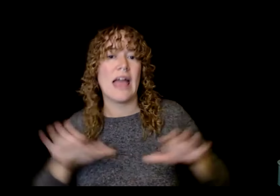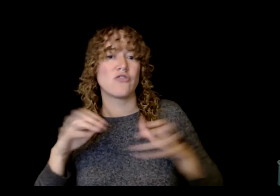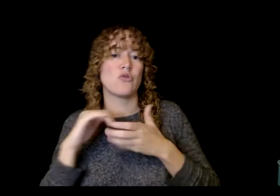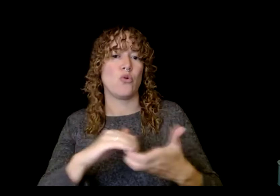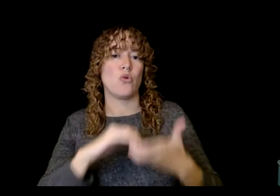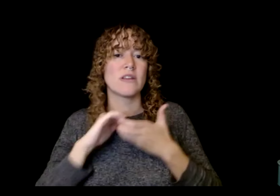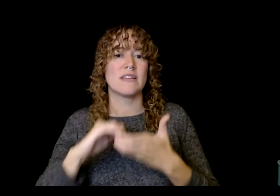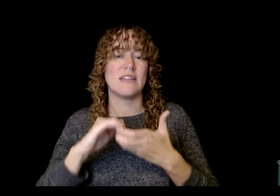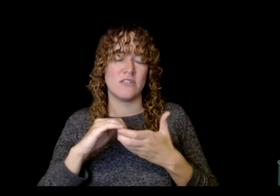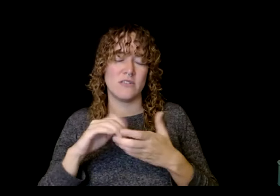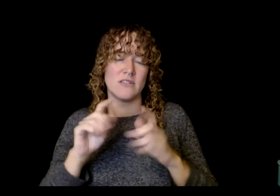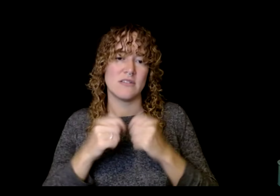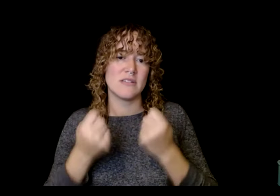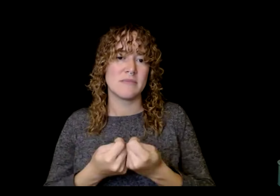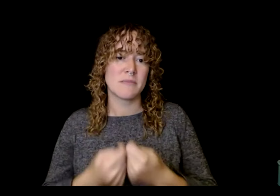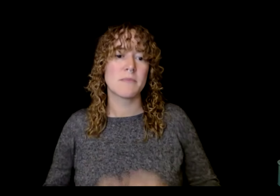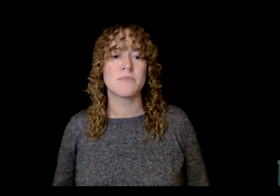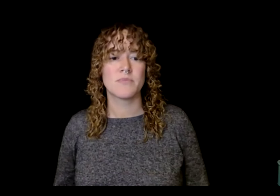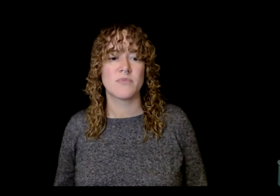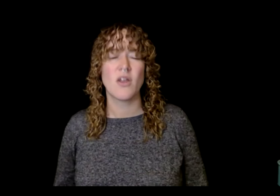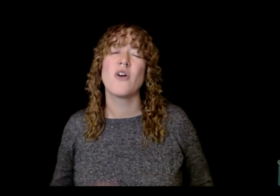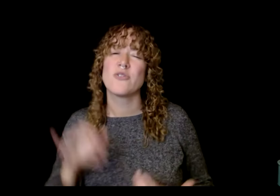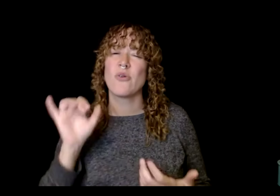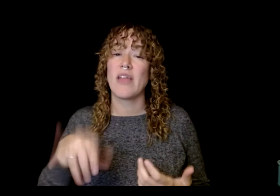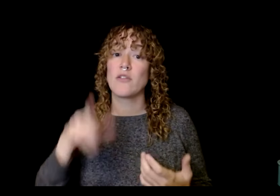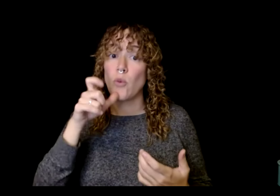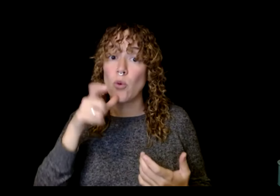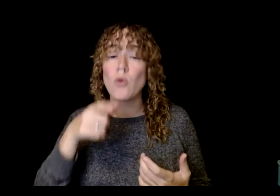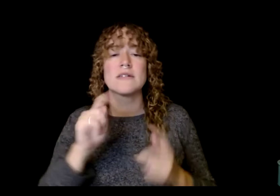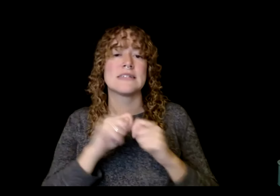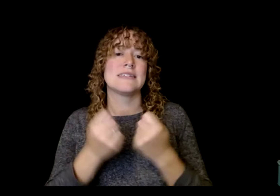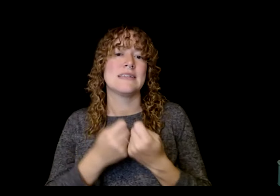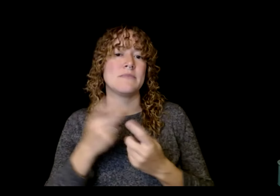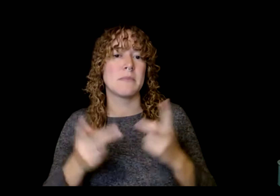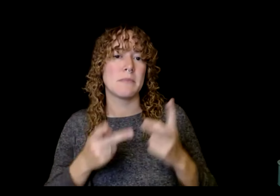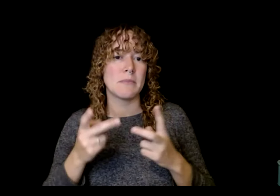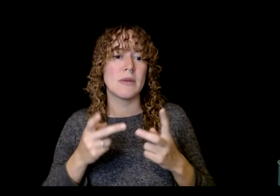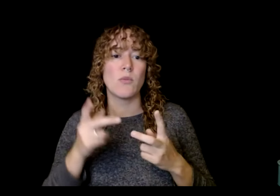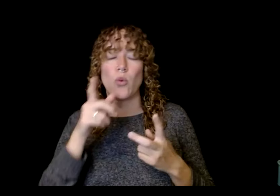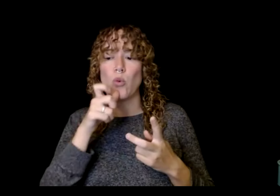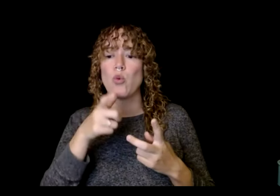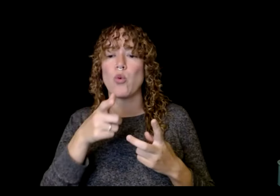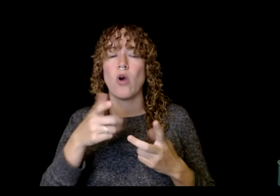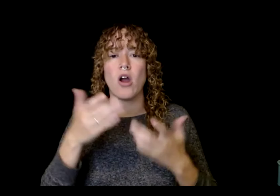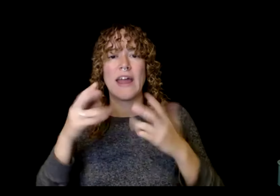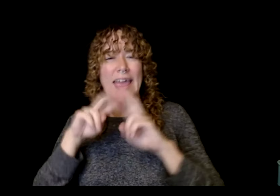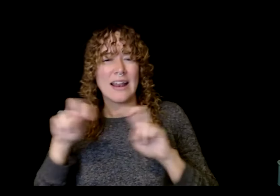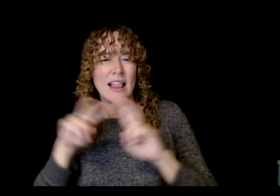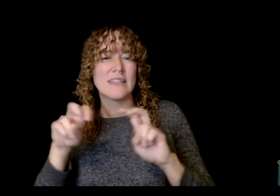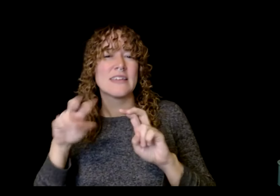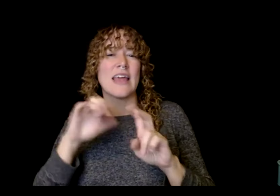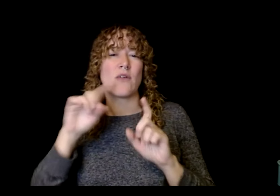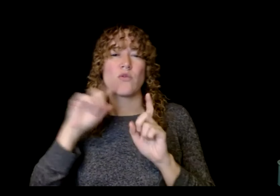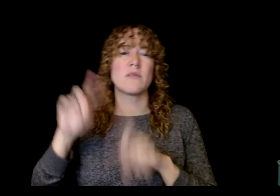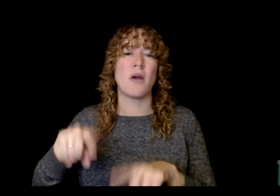is a fancy way of saying the team of folks who are working to analyze and respond